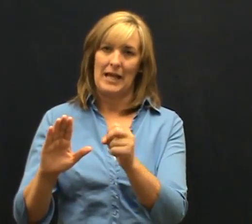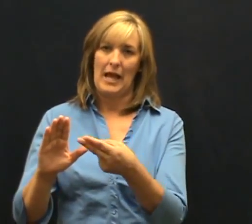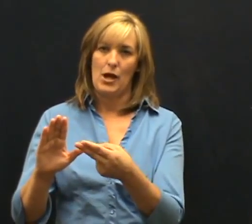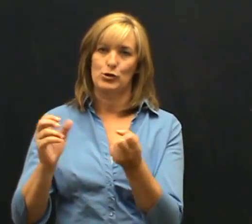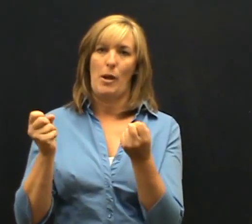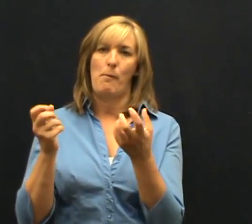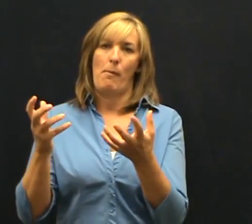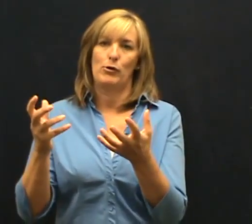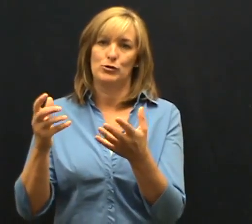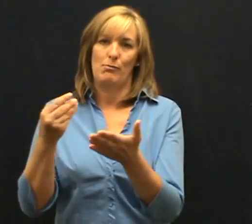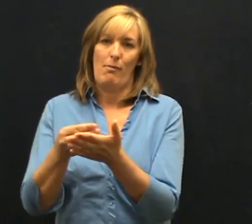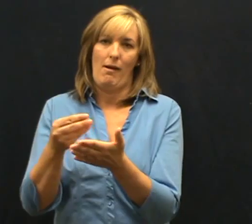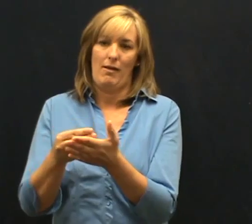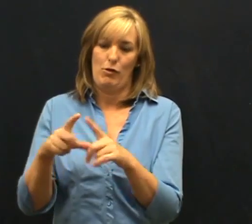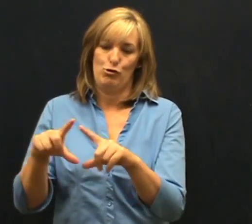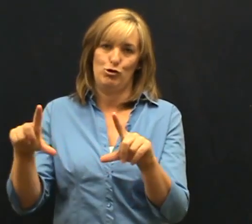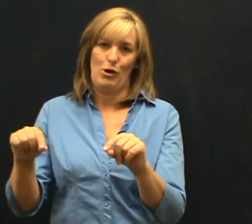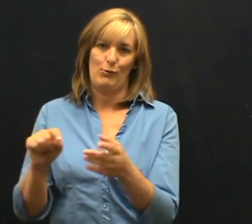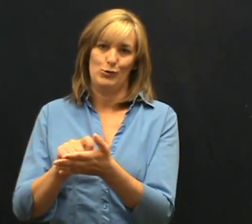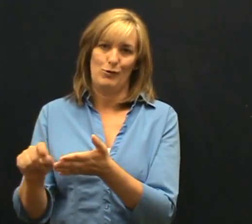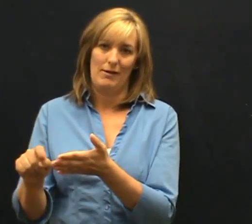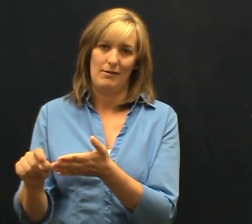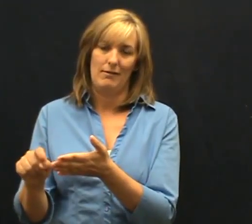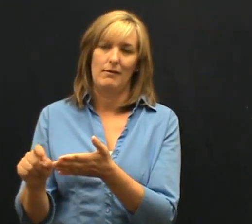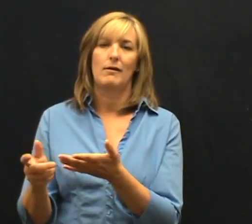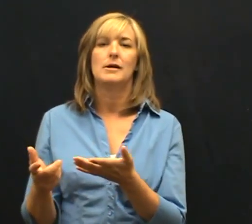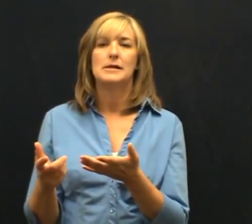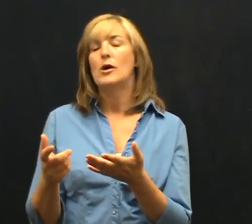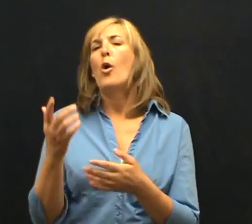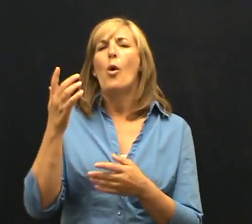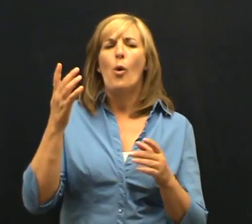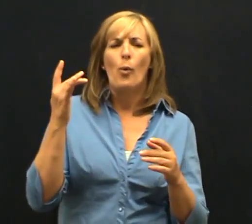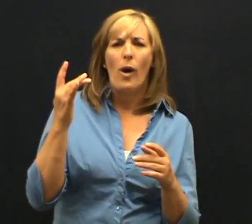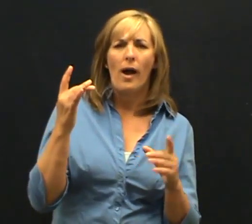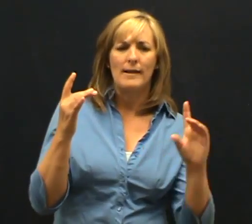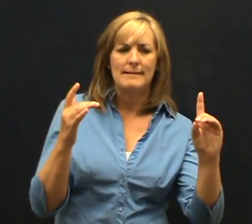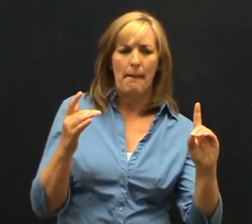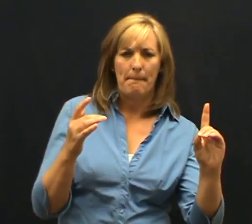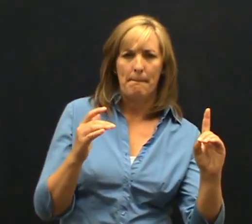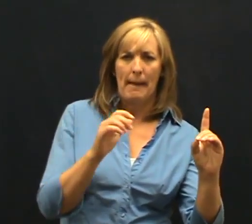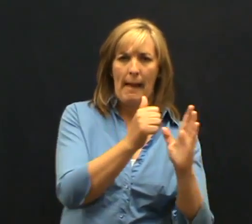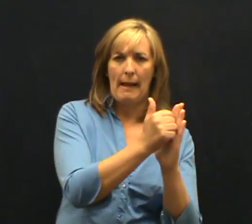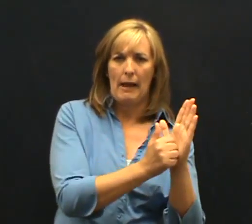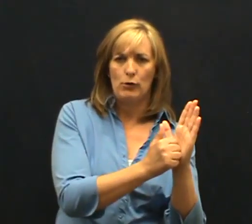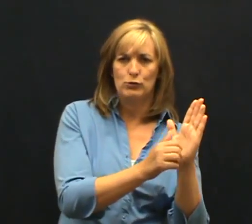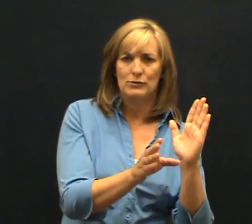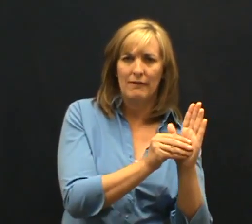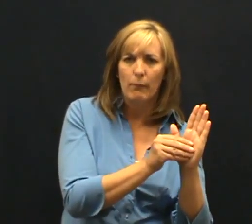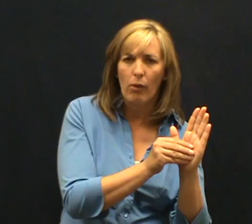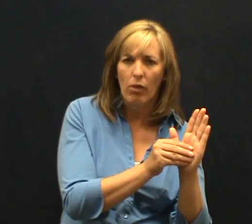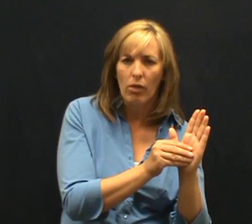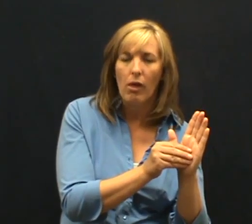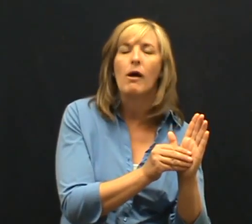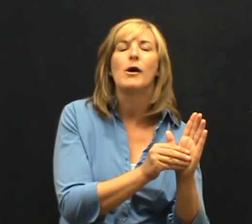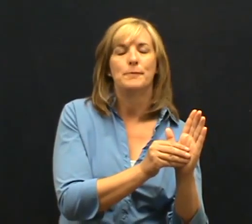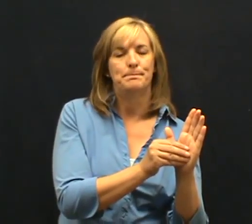that bounced. The reason we debit accounts receivable is because when we got the check in the first place, we debited cash and credited